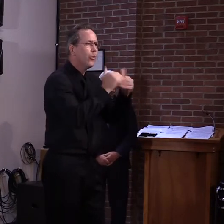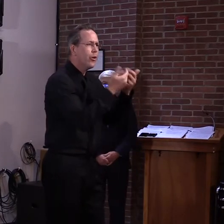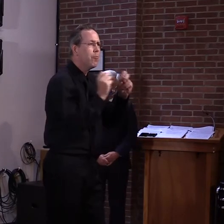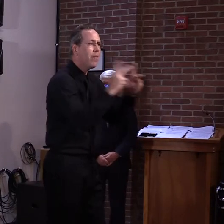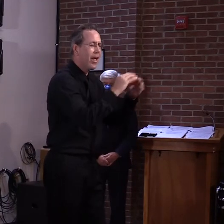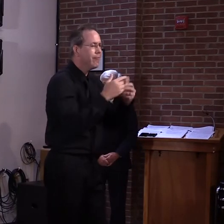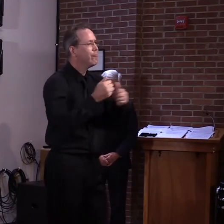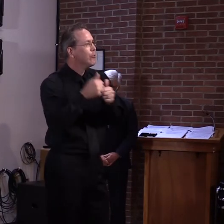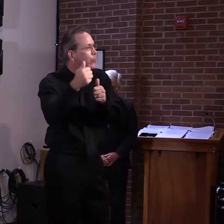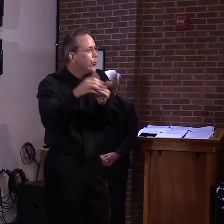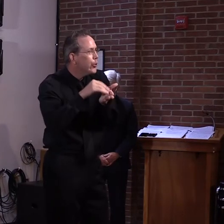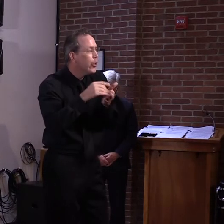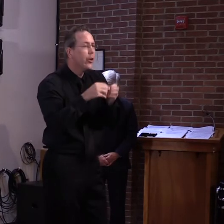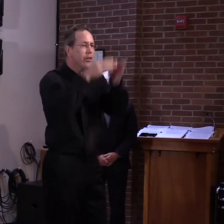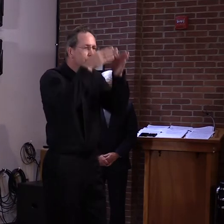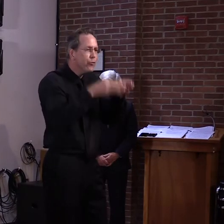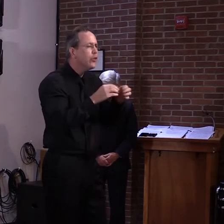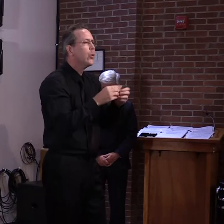kids.